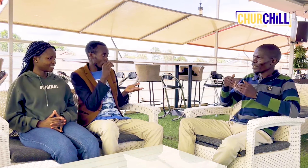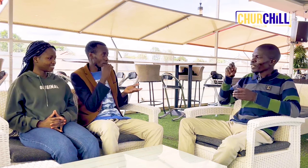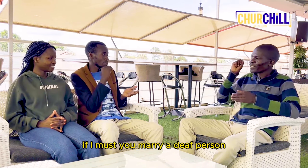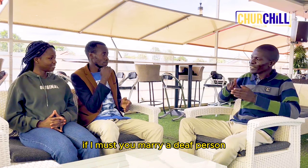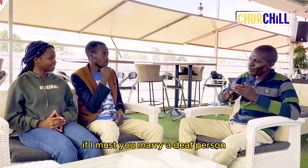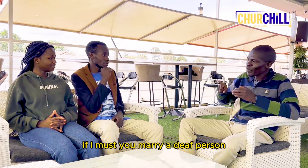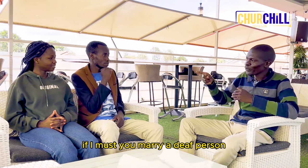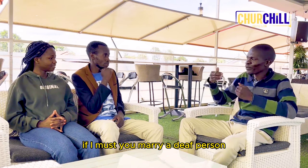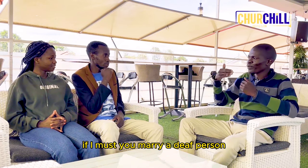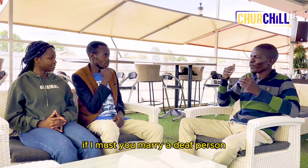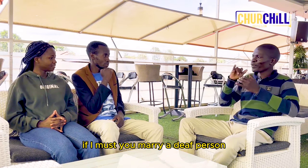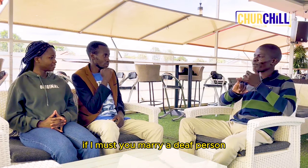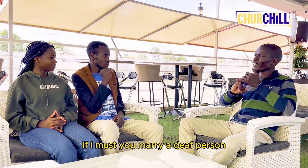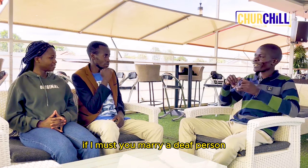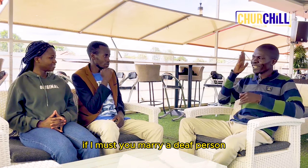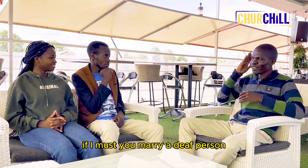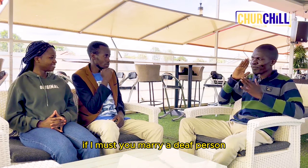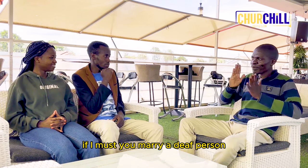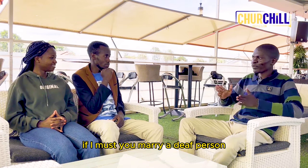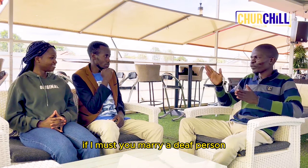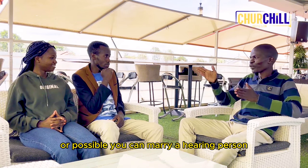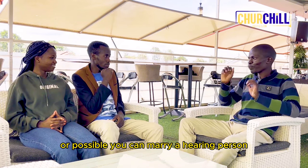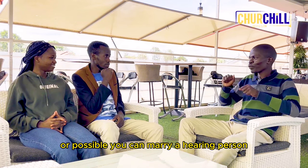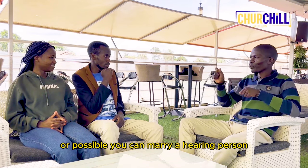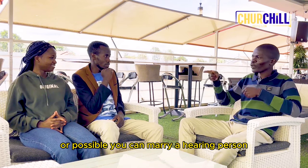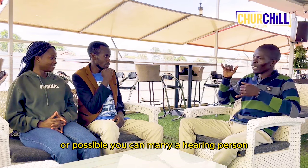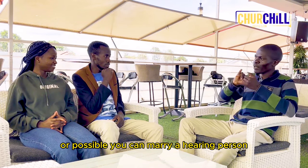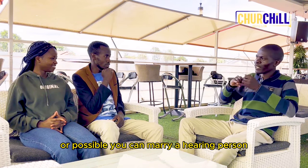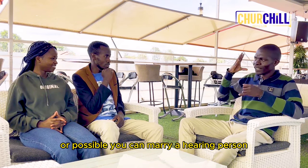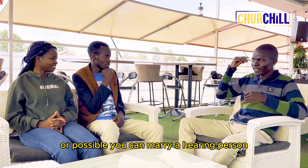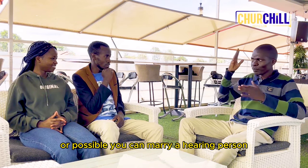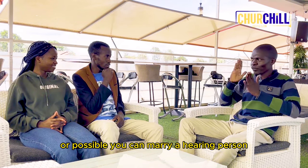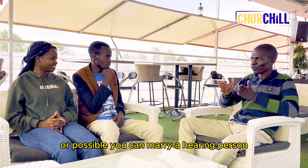If it is a must you marry a deaf person or possible you can marry a hearing person.